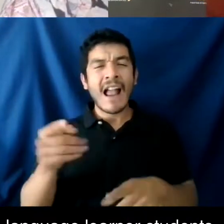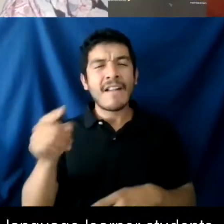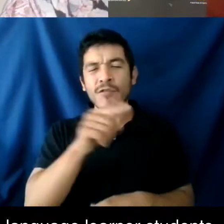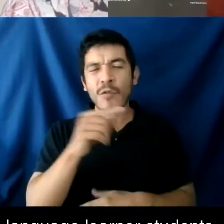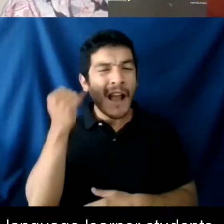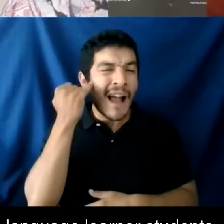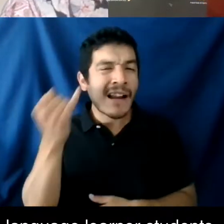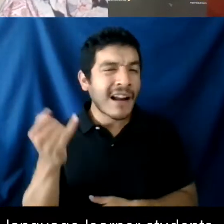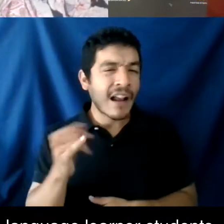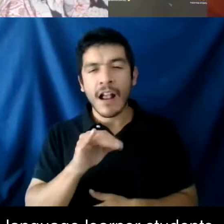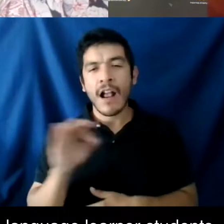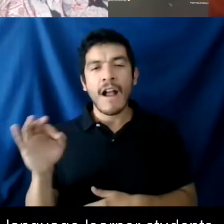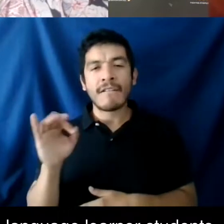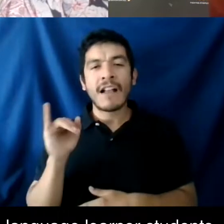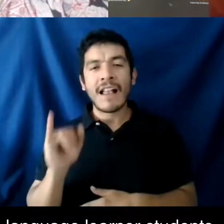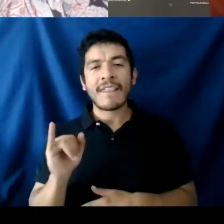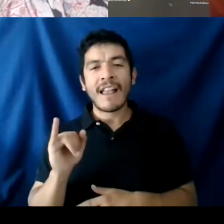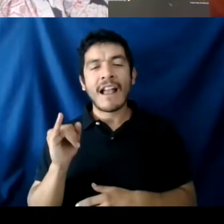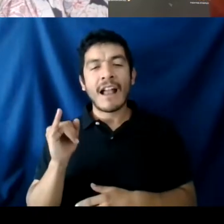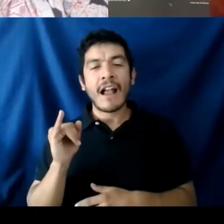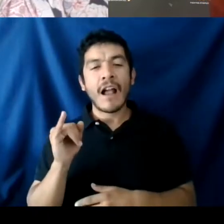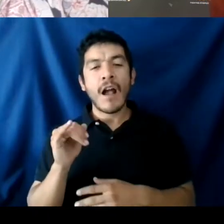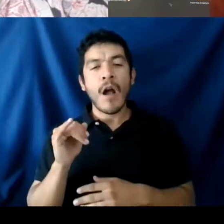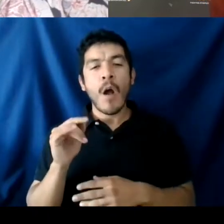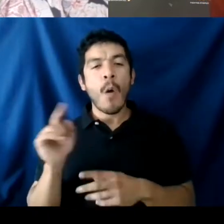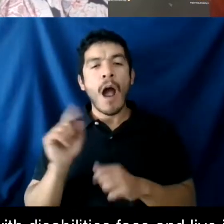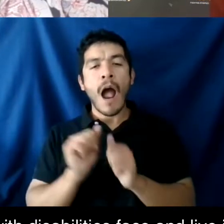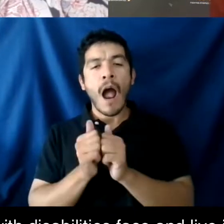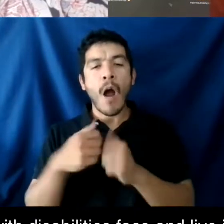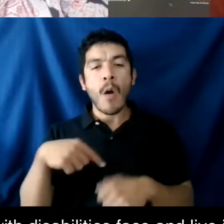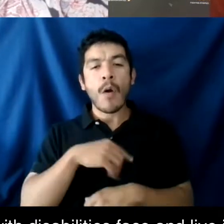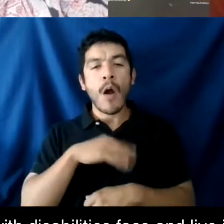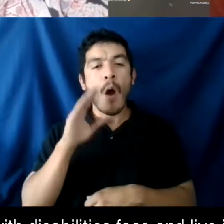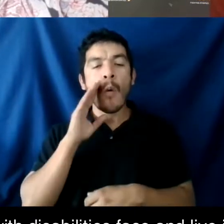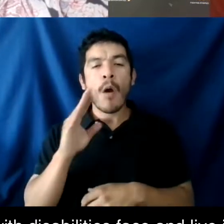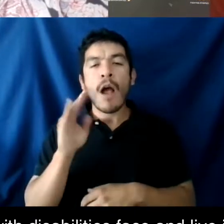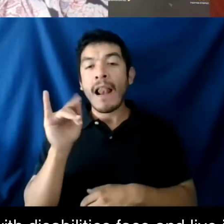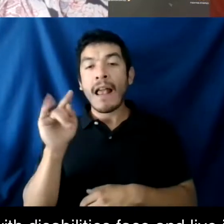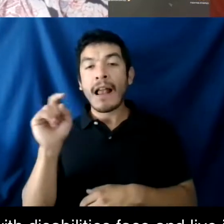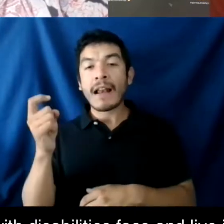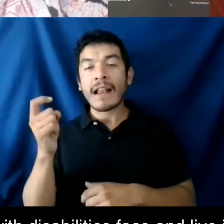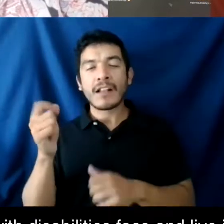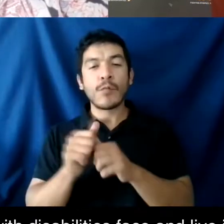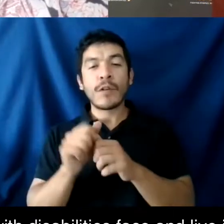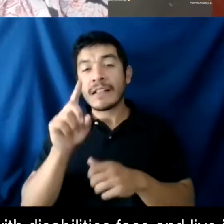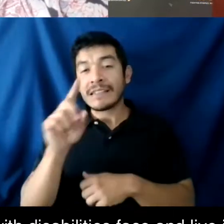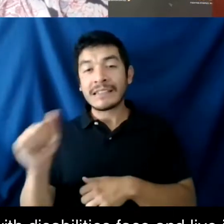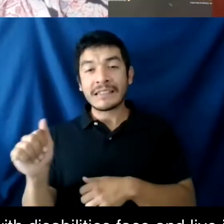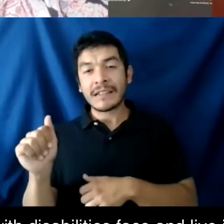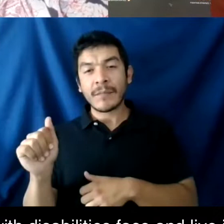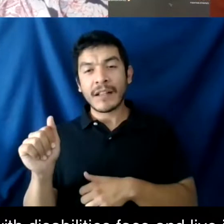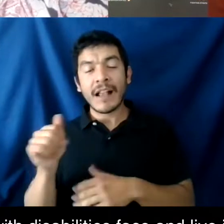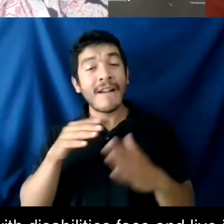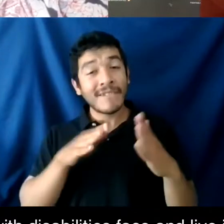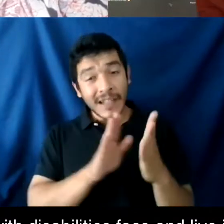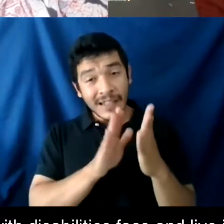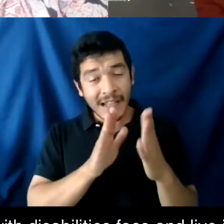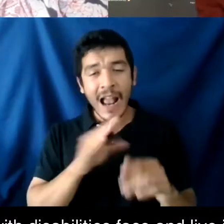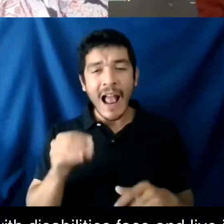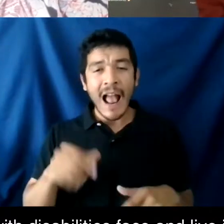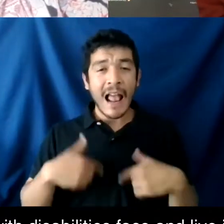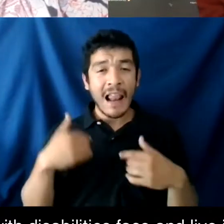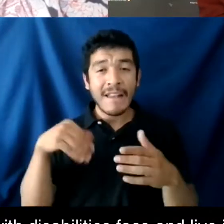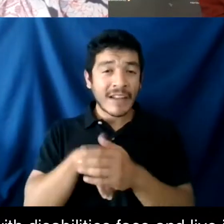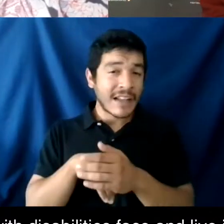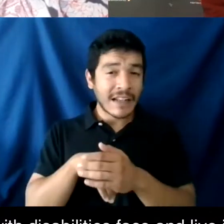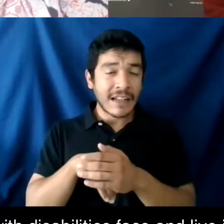overview of the context in which uh, Latinx with disabilities face and live in.